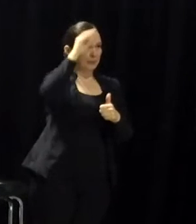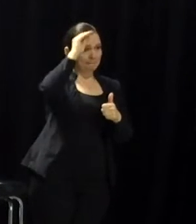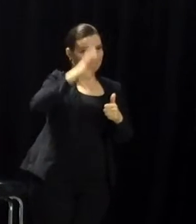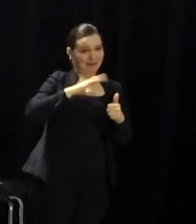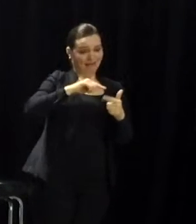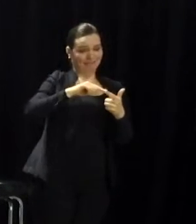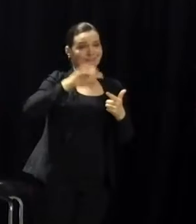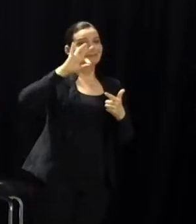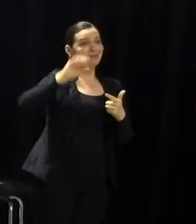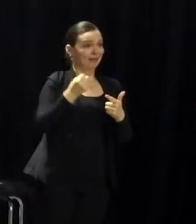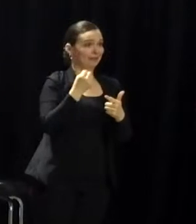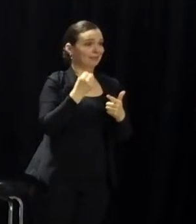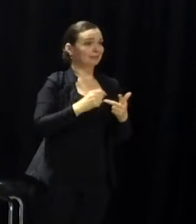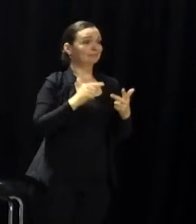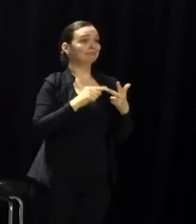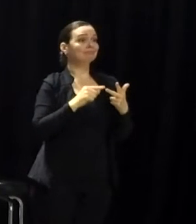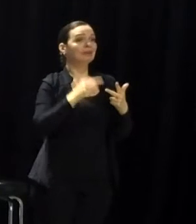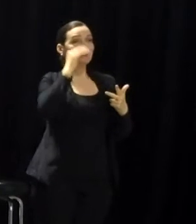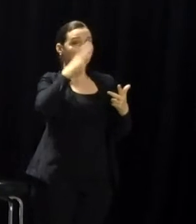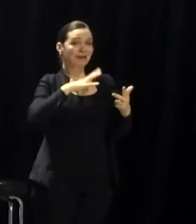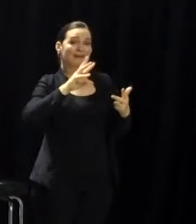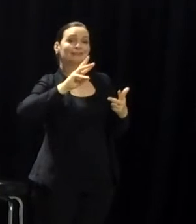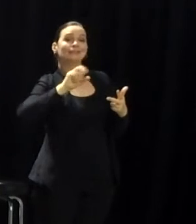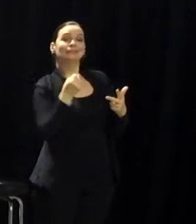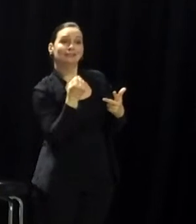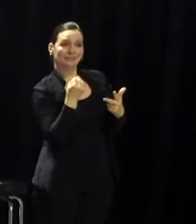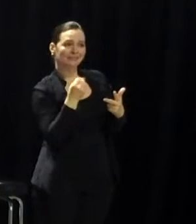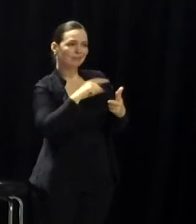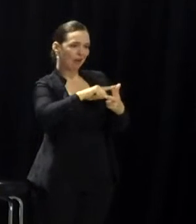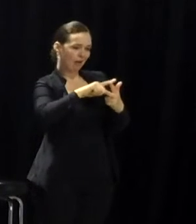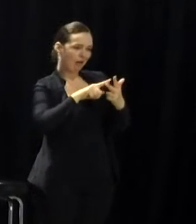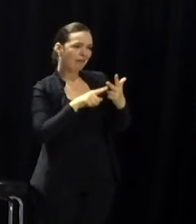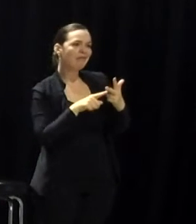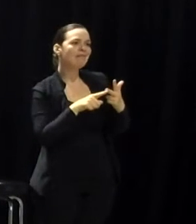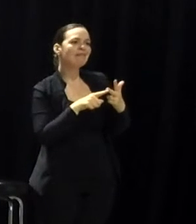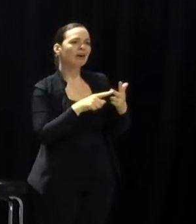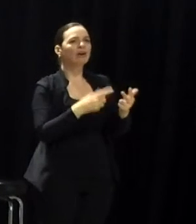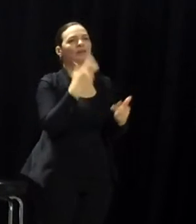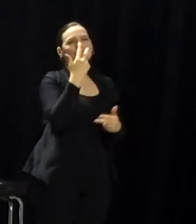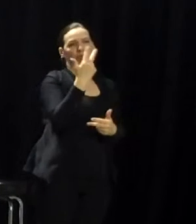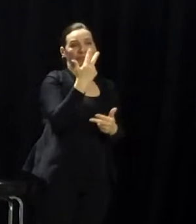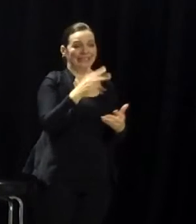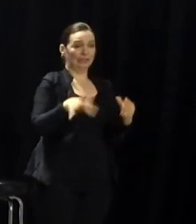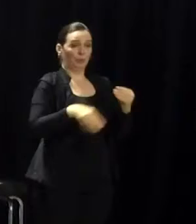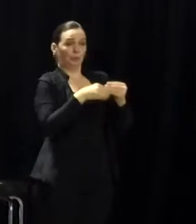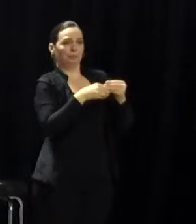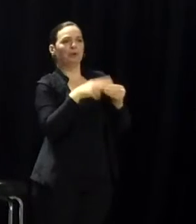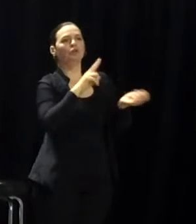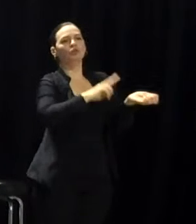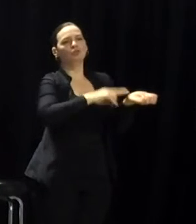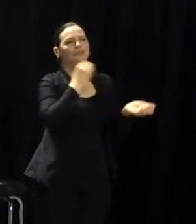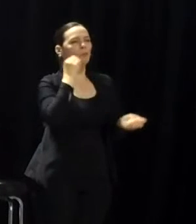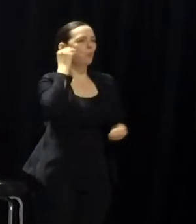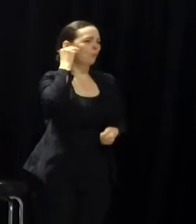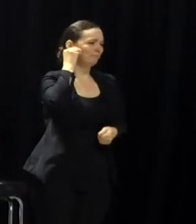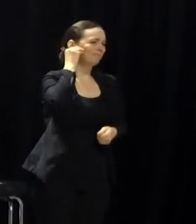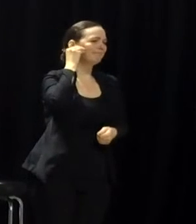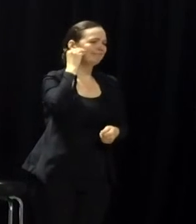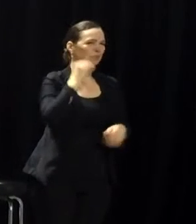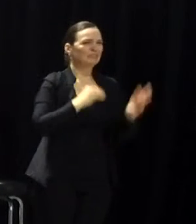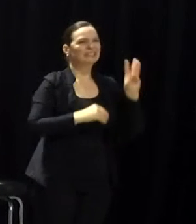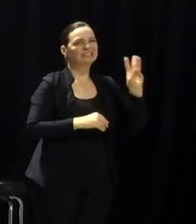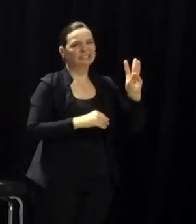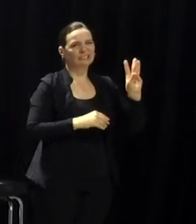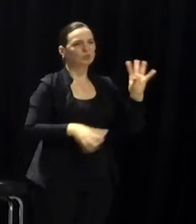60s in the hospital. We lost 3 more residents in nursing homes reported through the New York